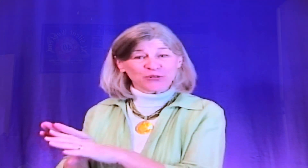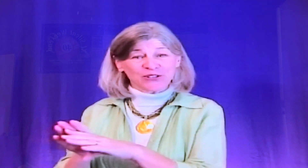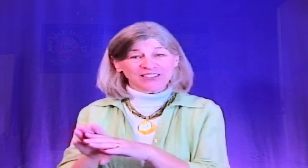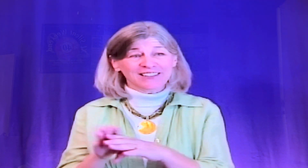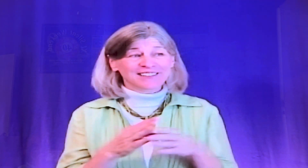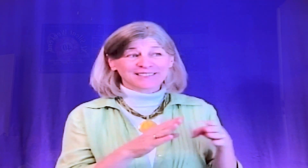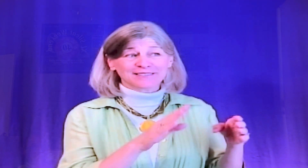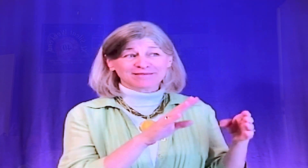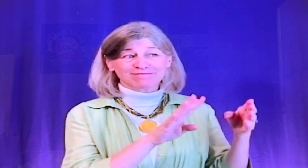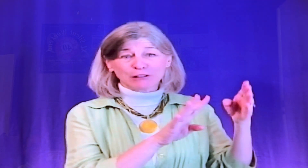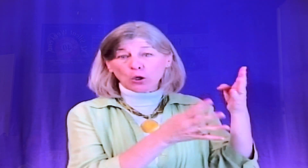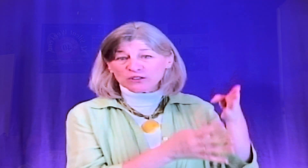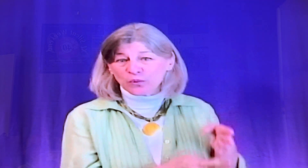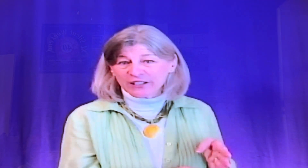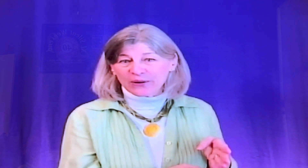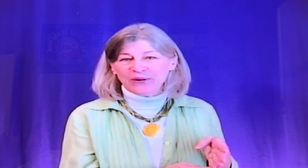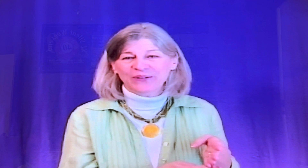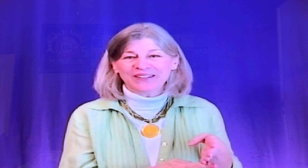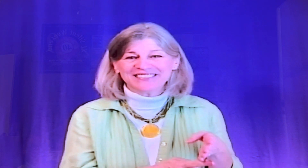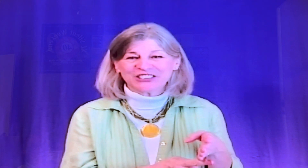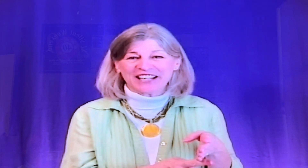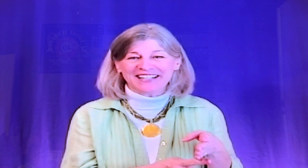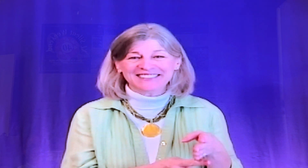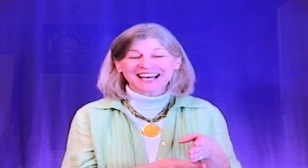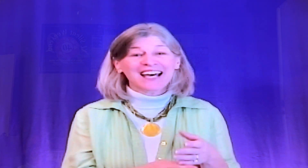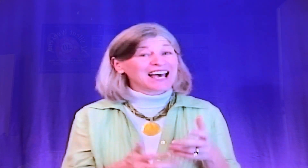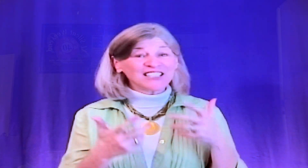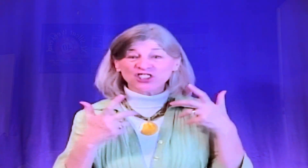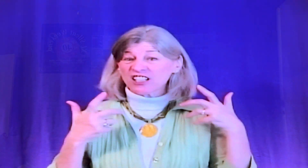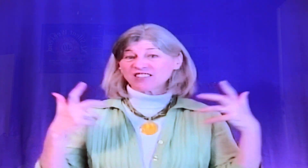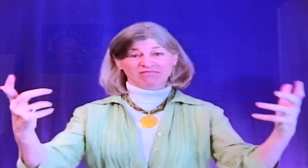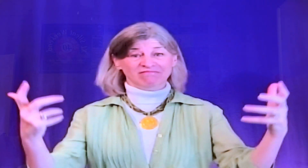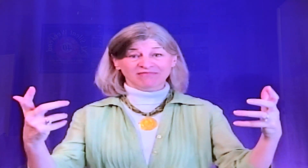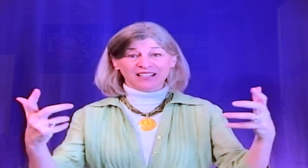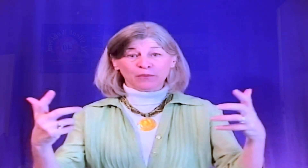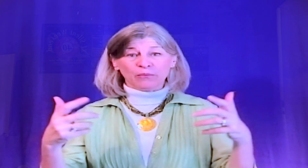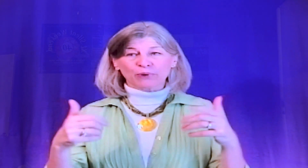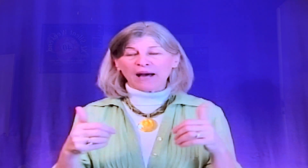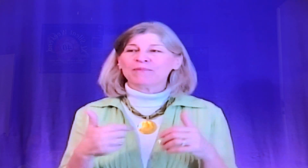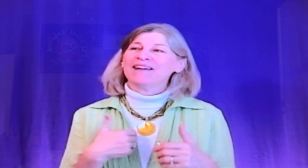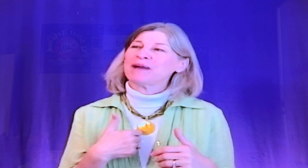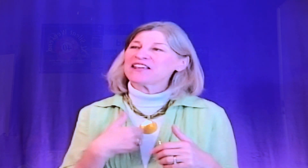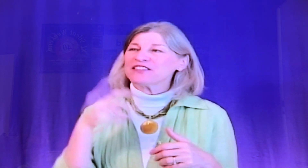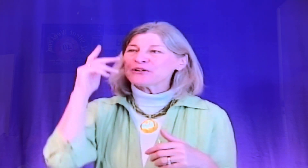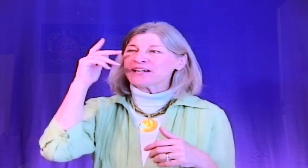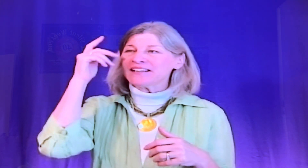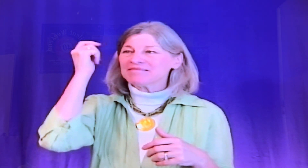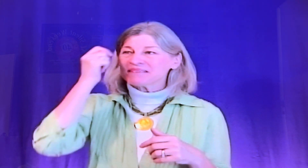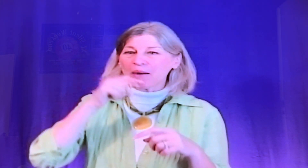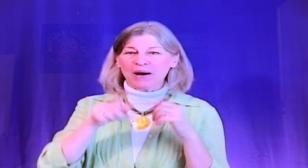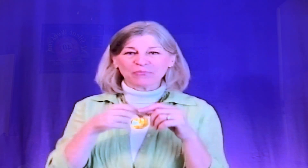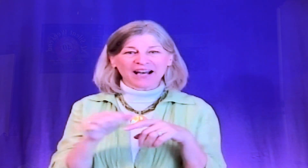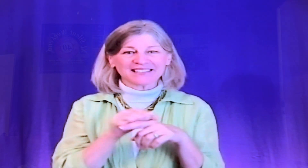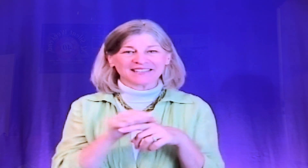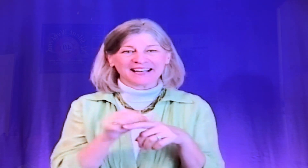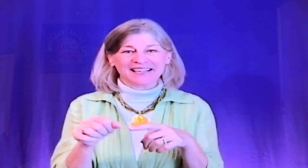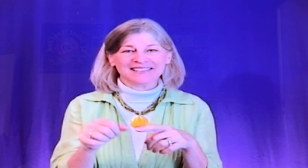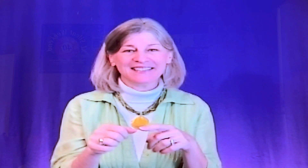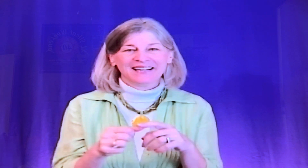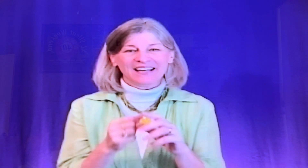door, close the window, shades, and just my theory about practicing is, if